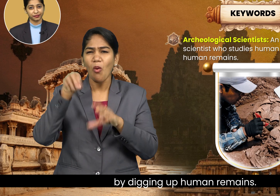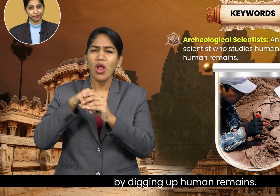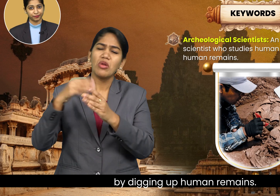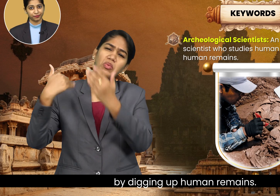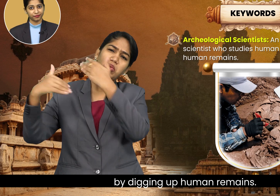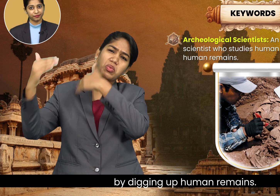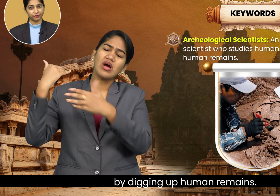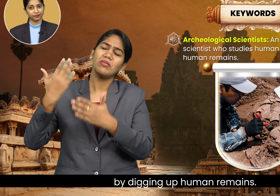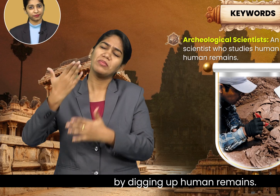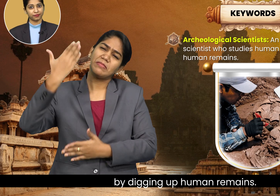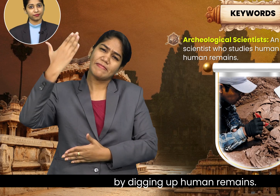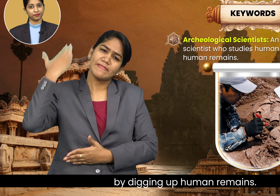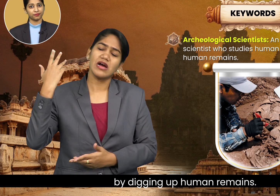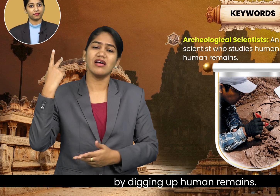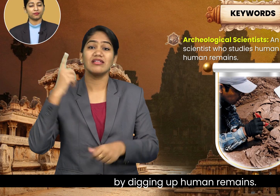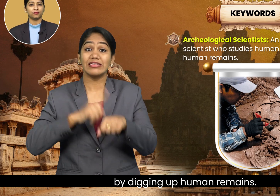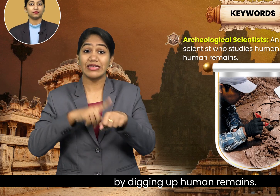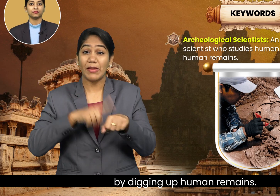remains.